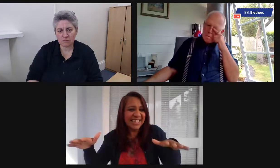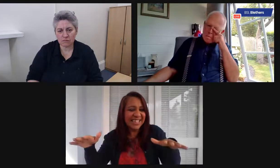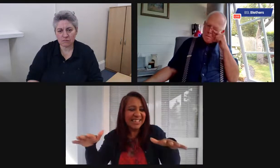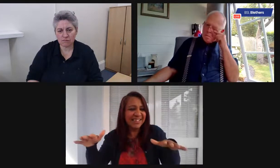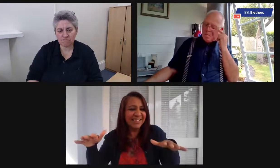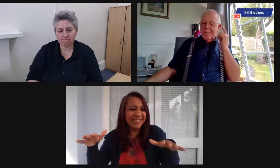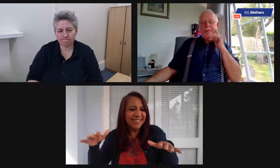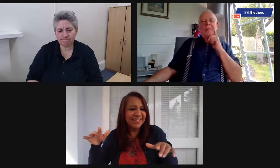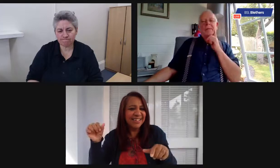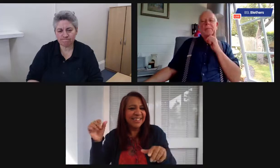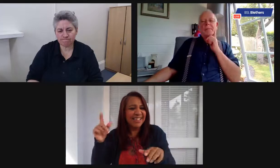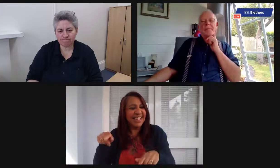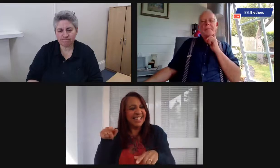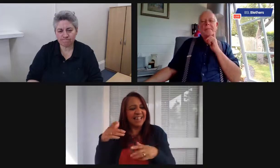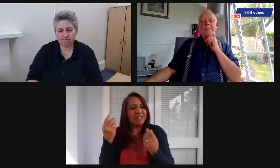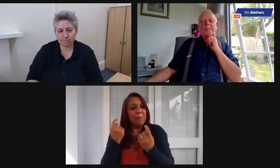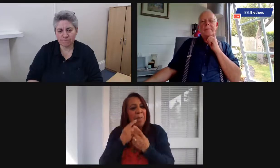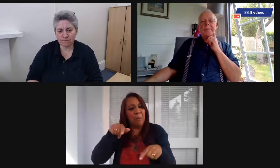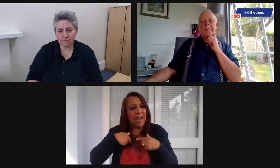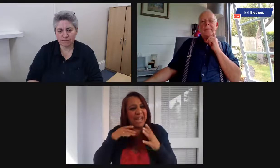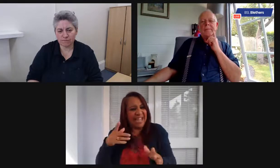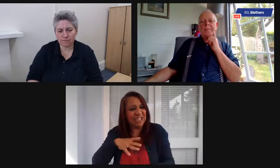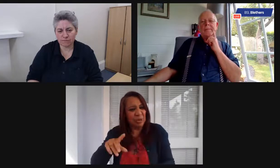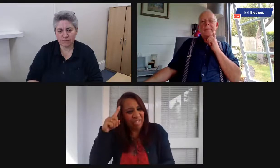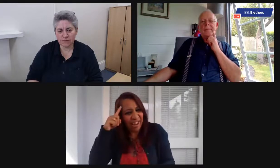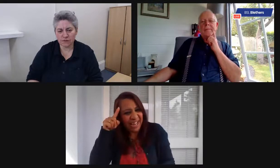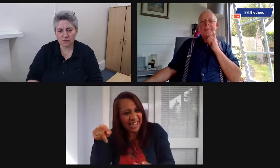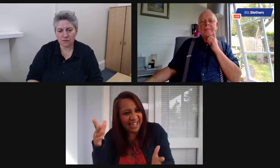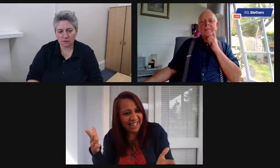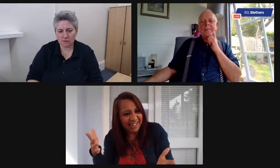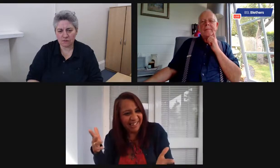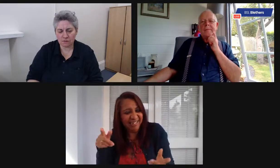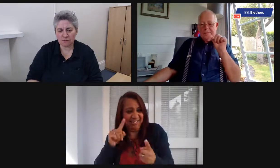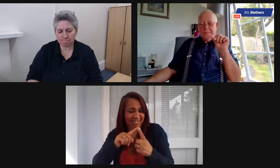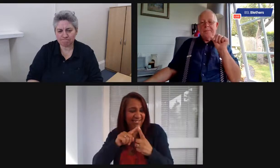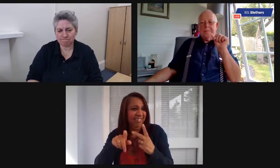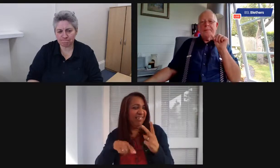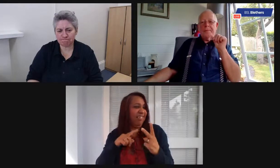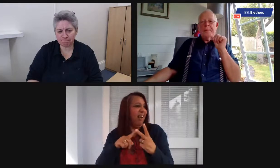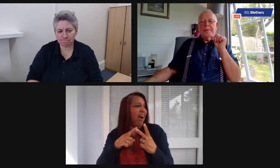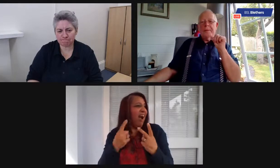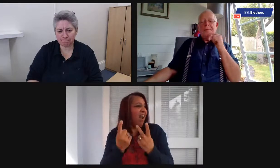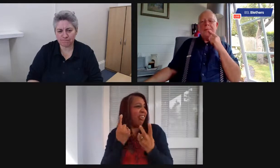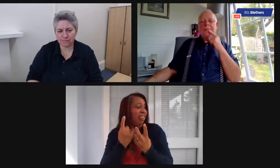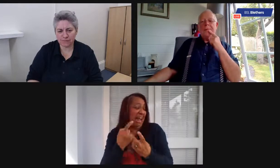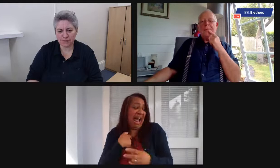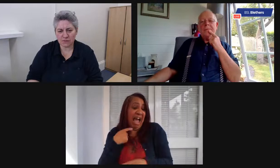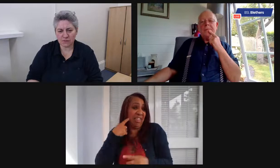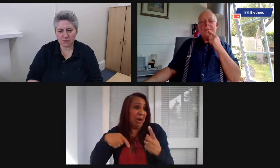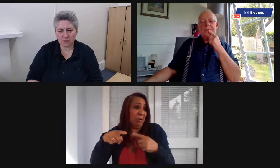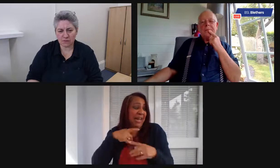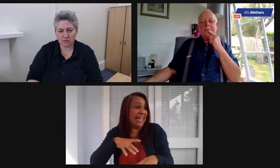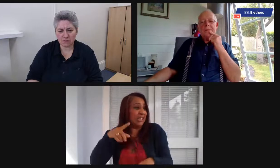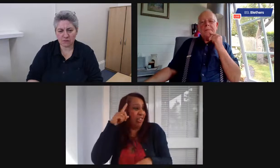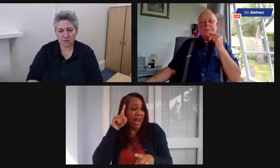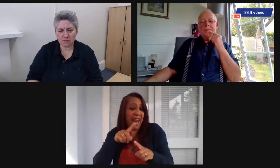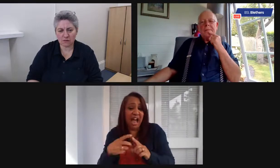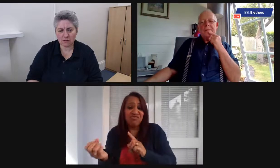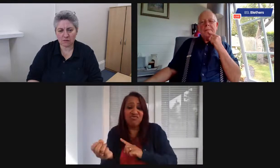But actually, although it seems a lovely thing to do for someone who's passed, it's actually very dangerous for the animals because